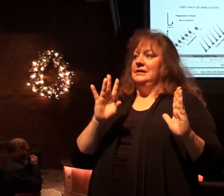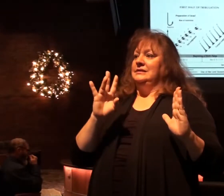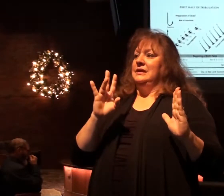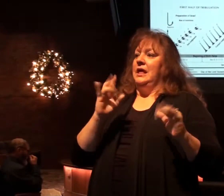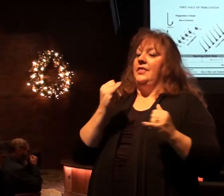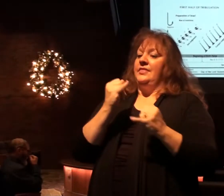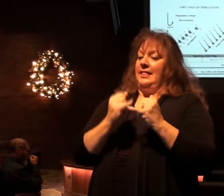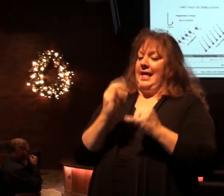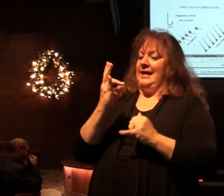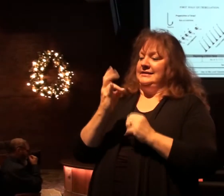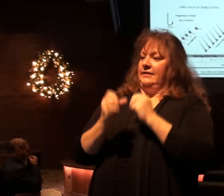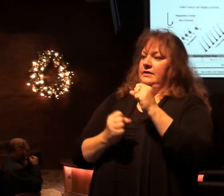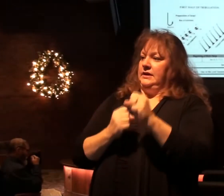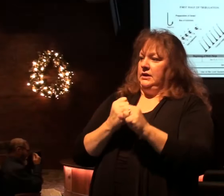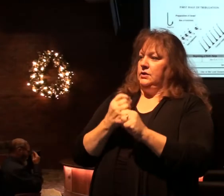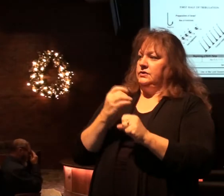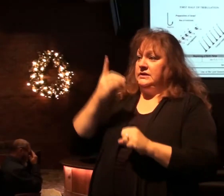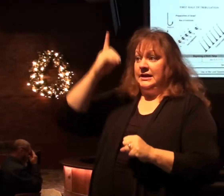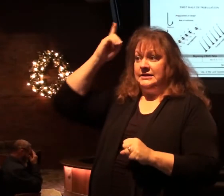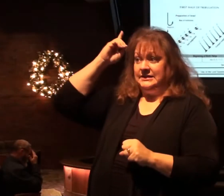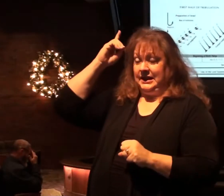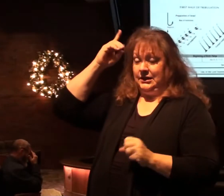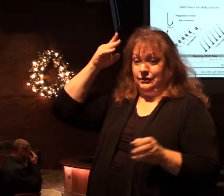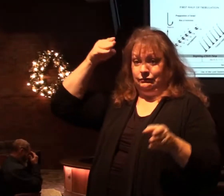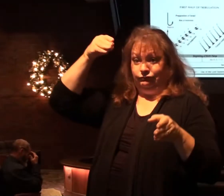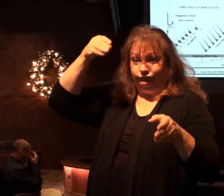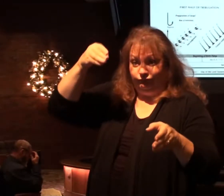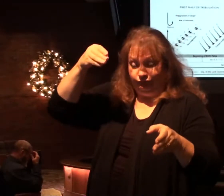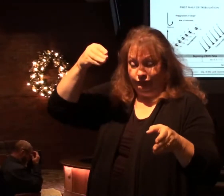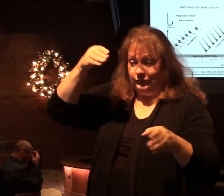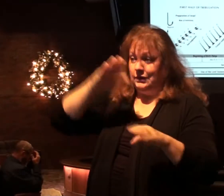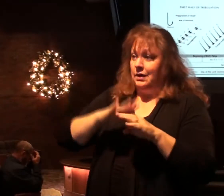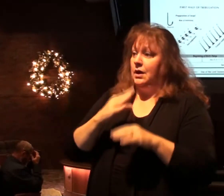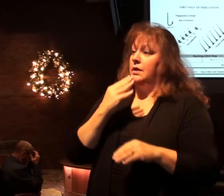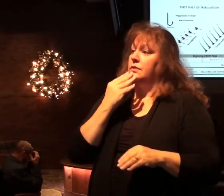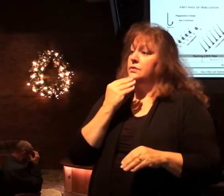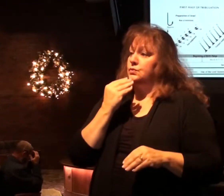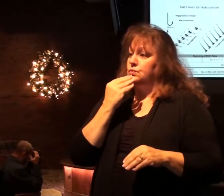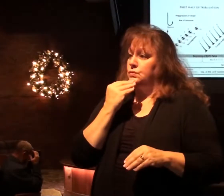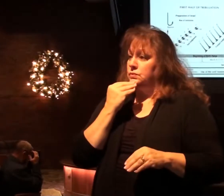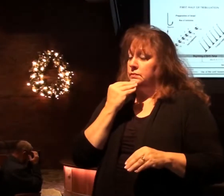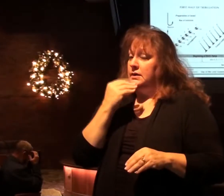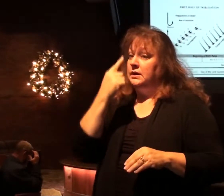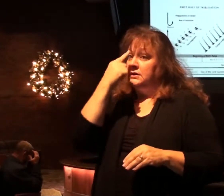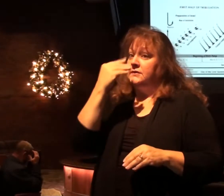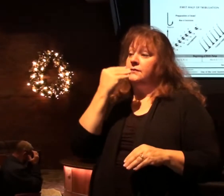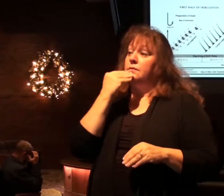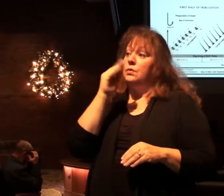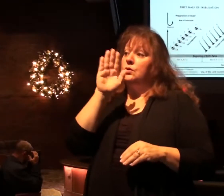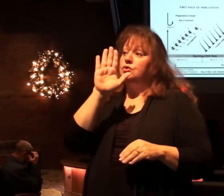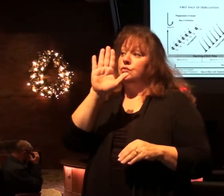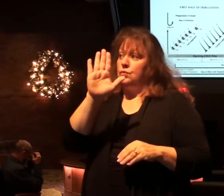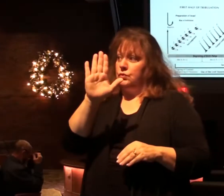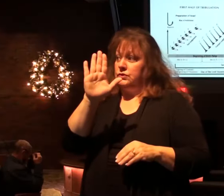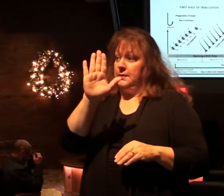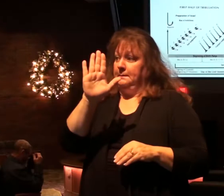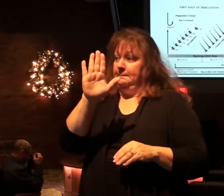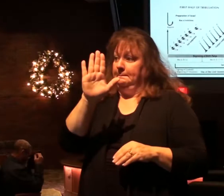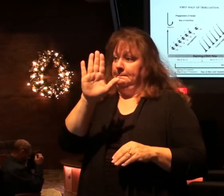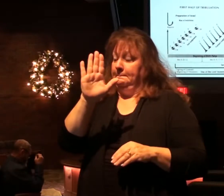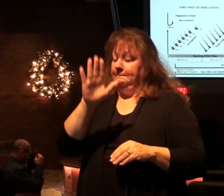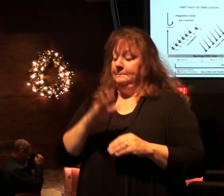Daniel, that God says is for Jerusalem and the Jewish